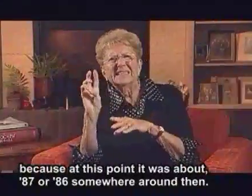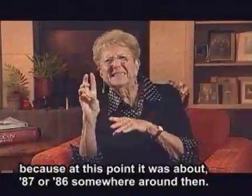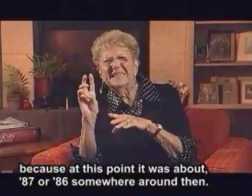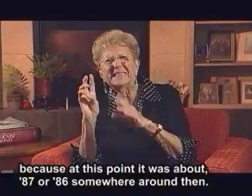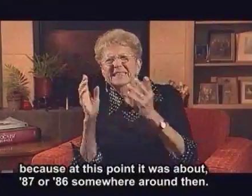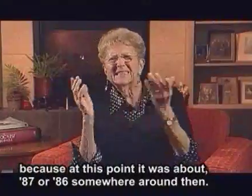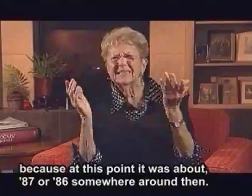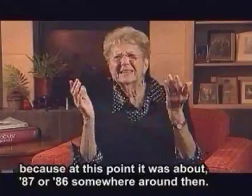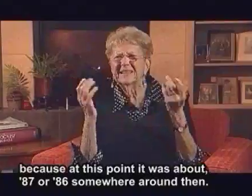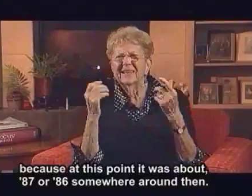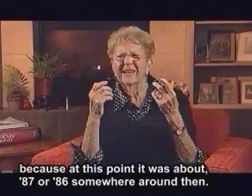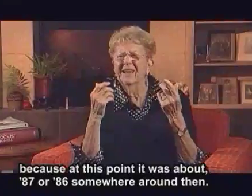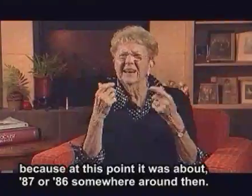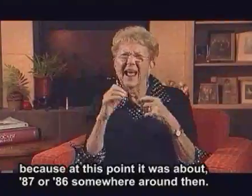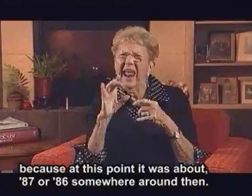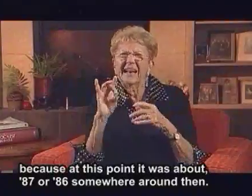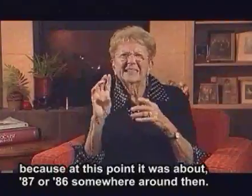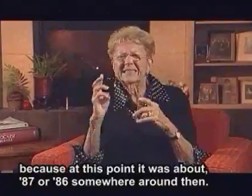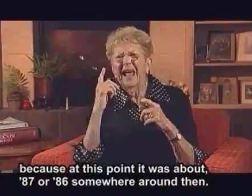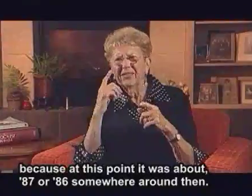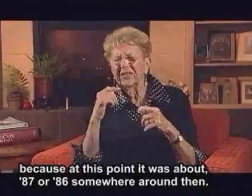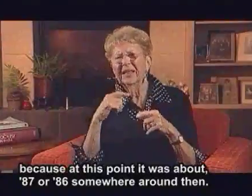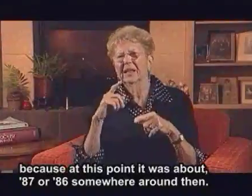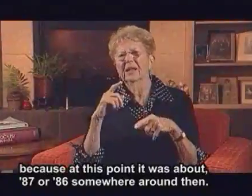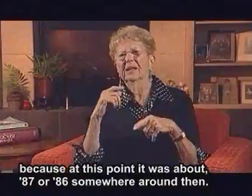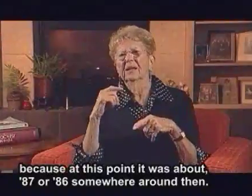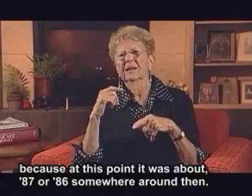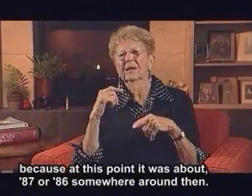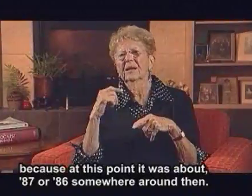was about 87 or 86, somewhere around then.